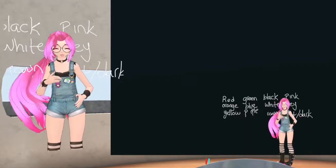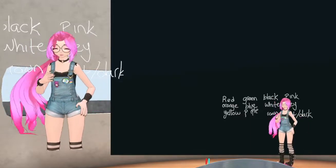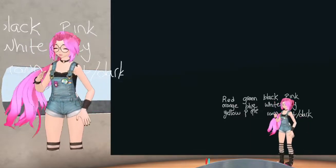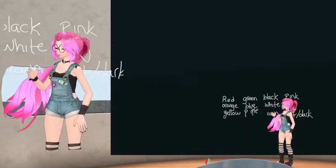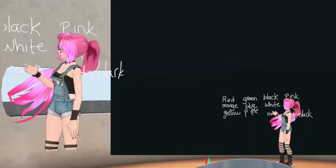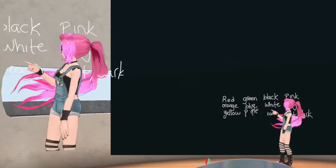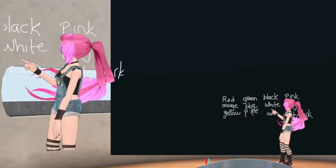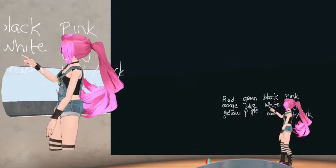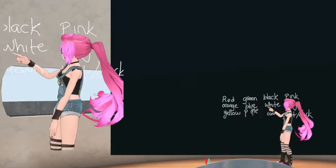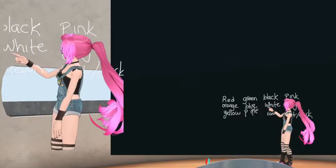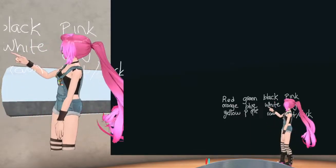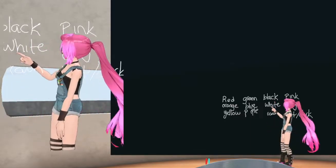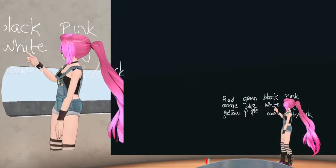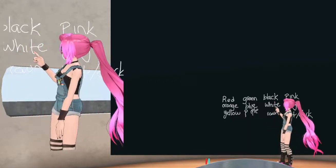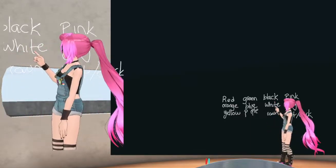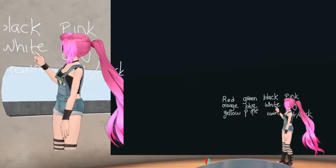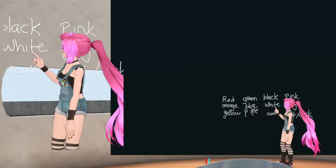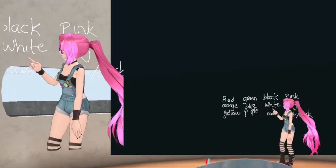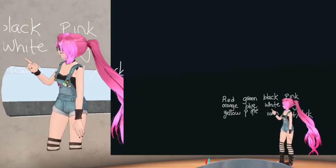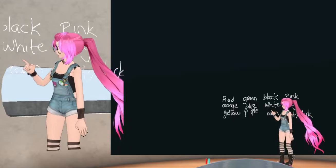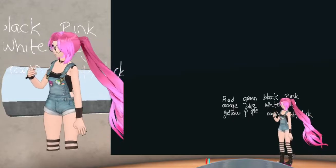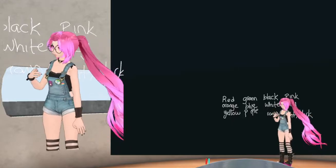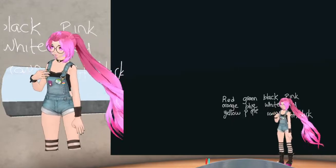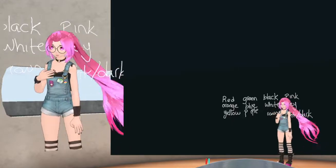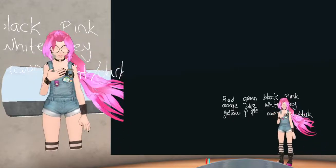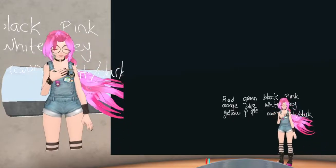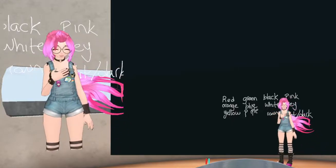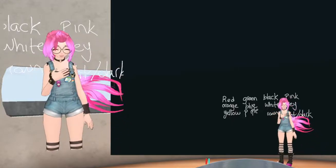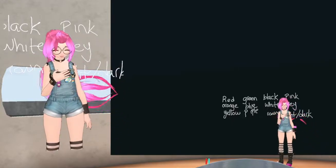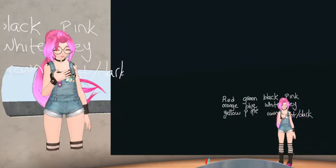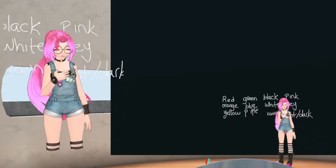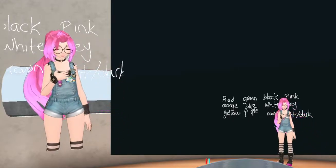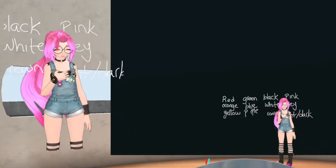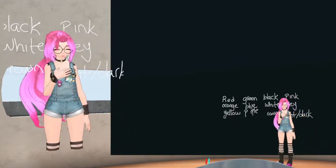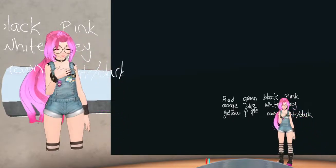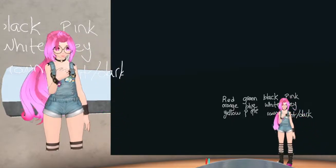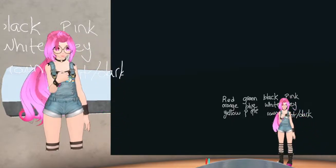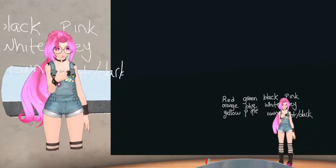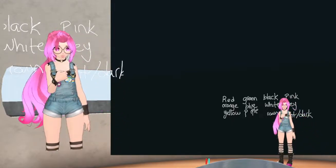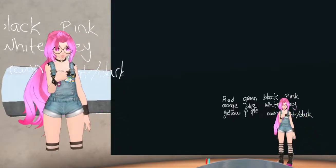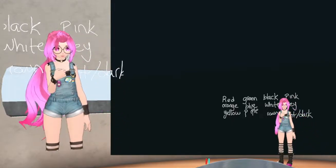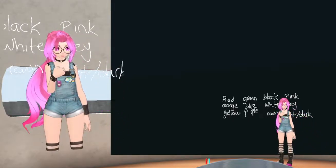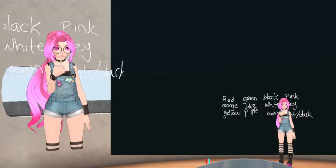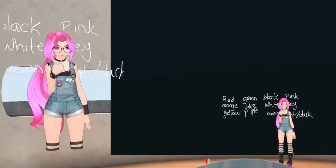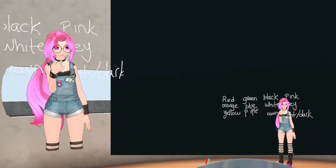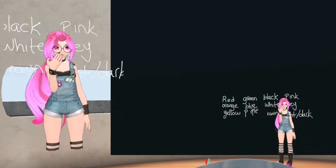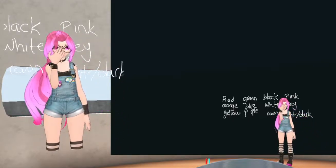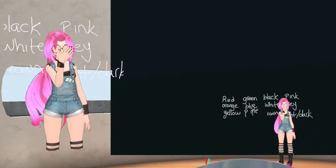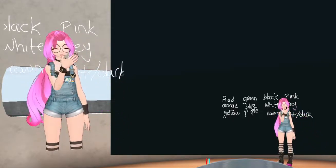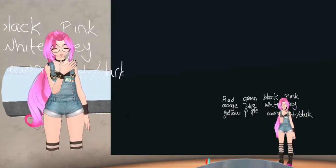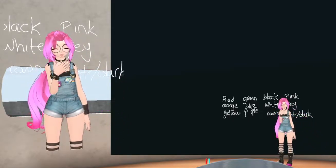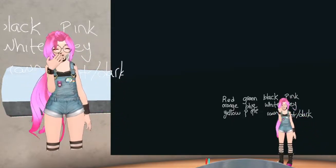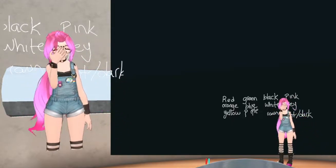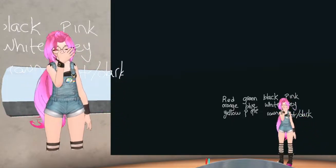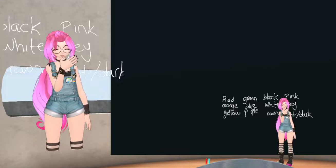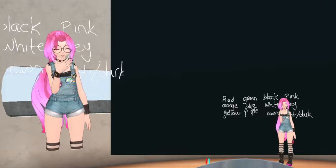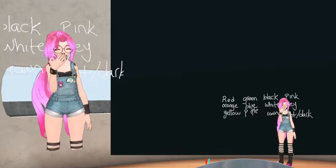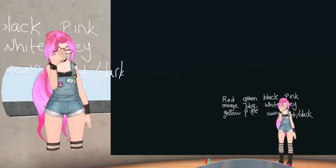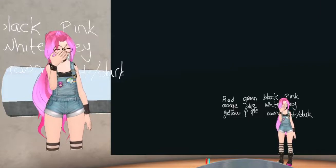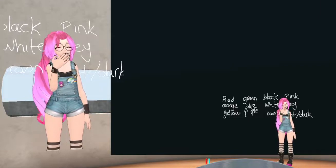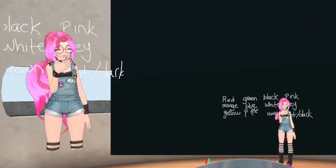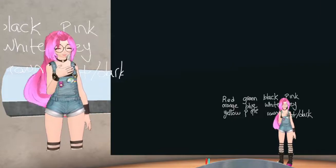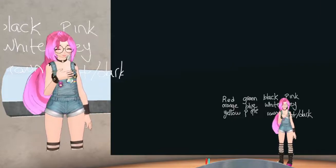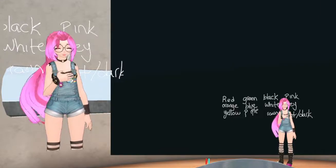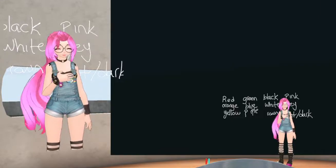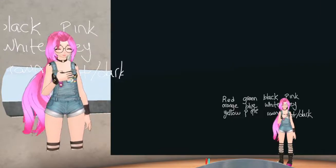pale. It's white and then on your face. So you say white, and then you go around your